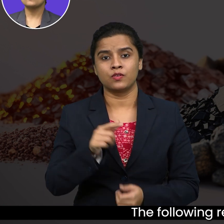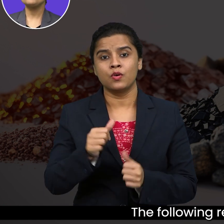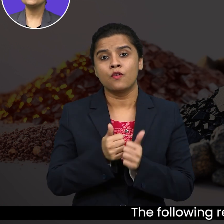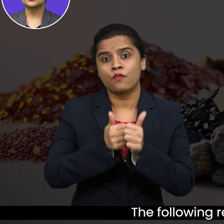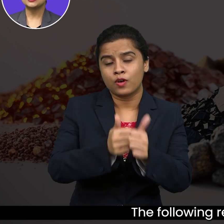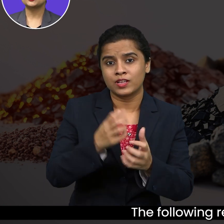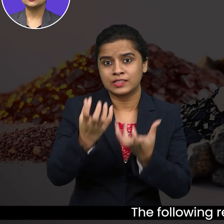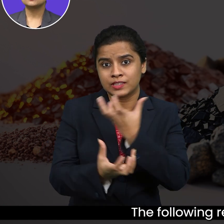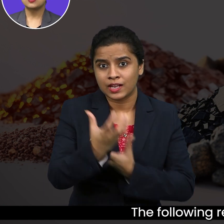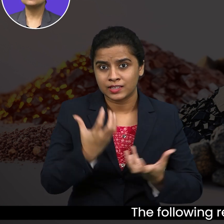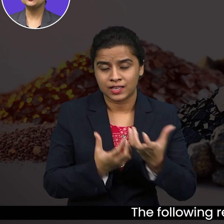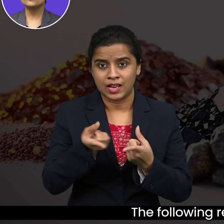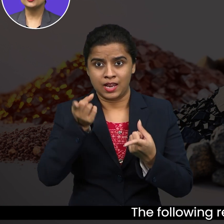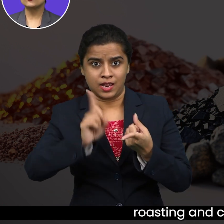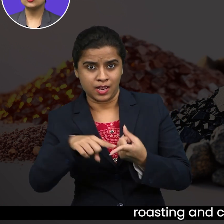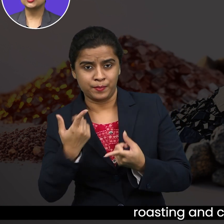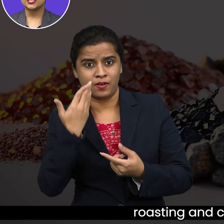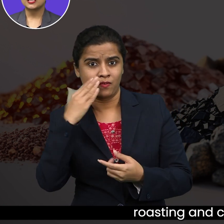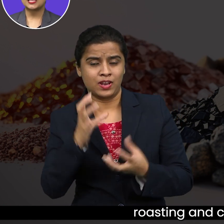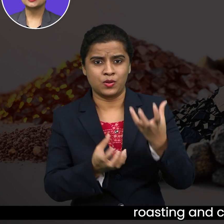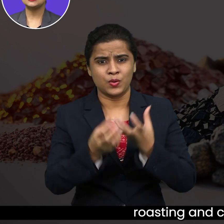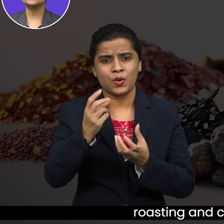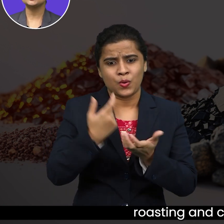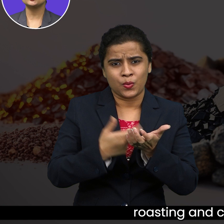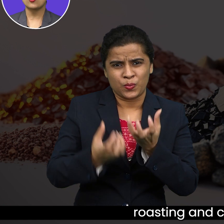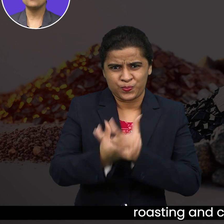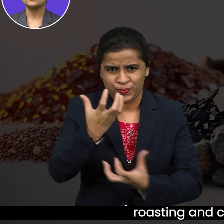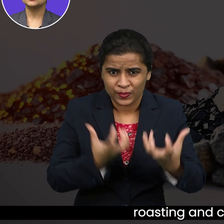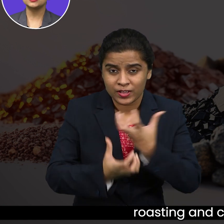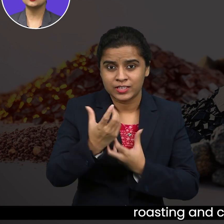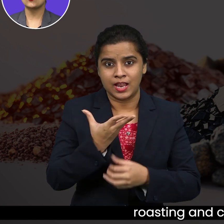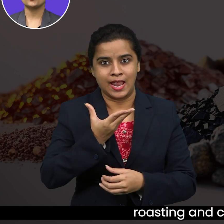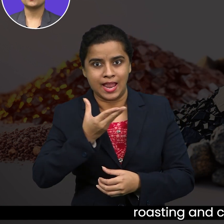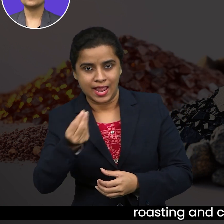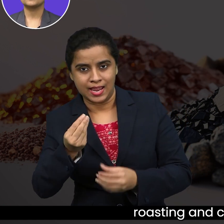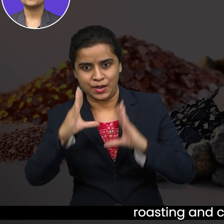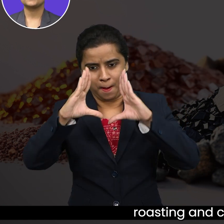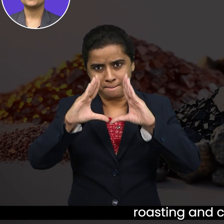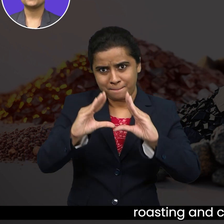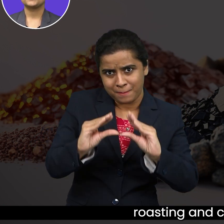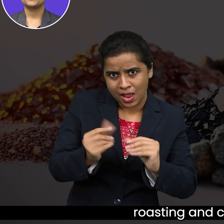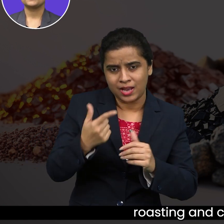The following reactions occur during roasting and calcination of zinc ore.